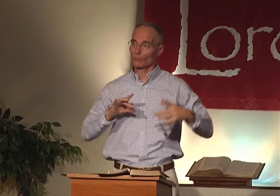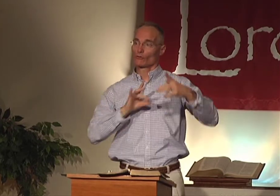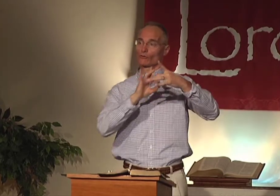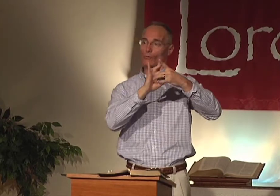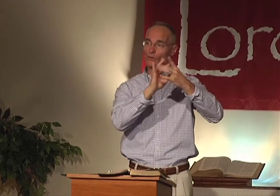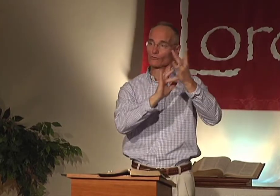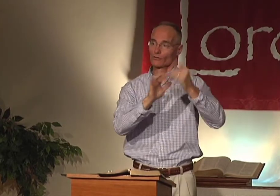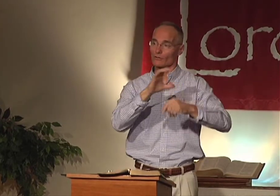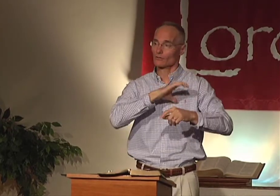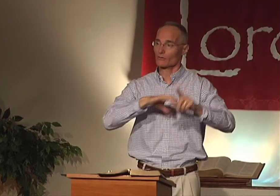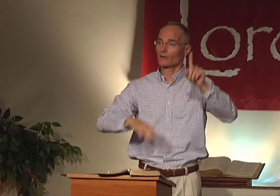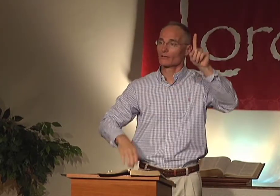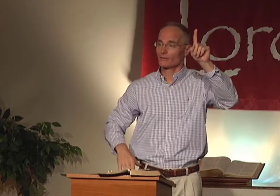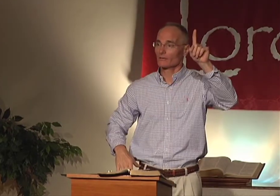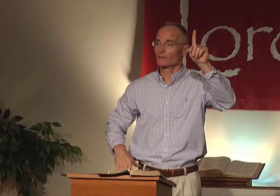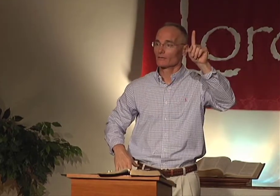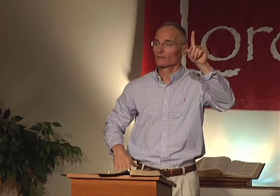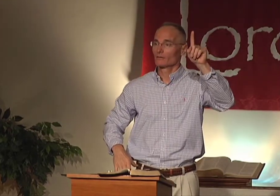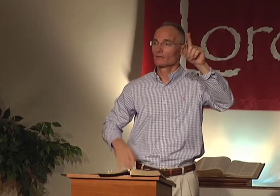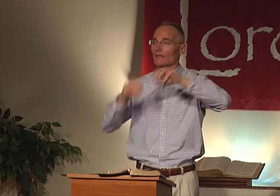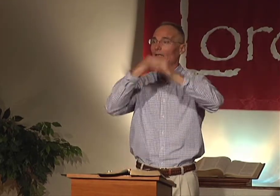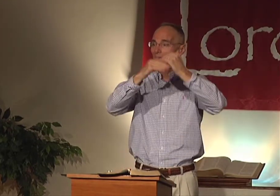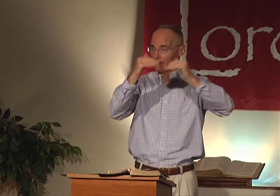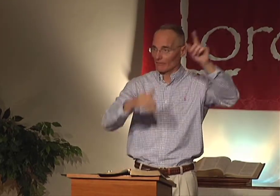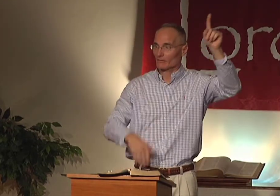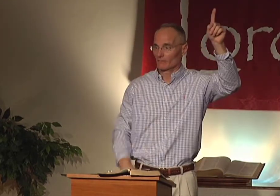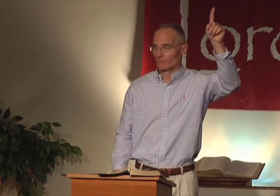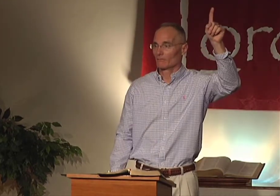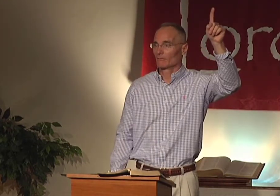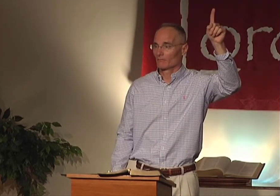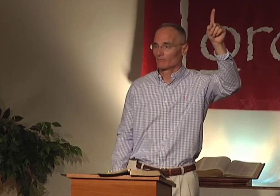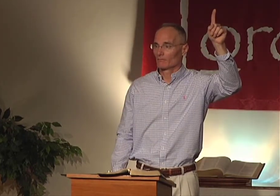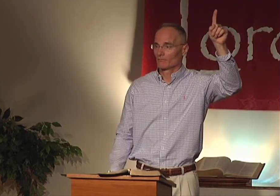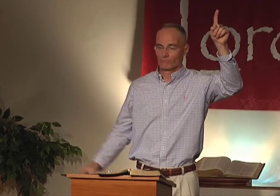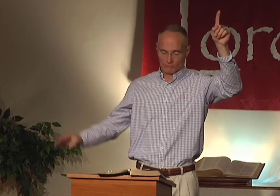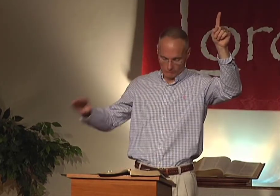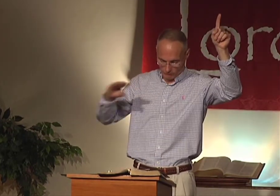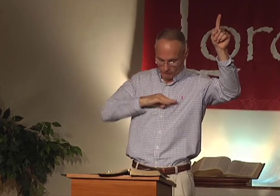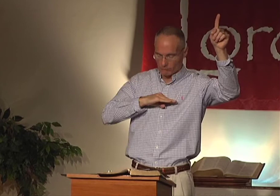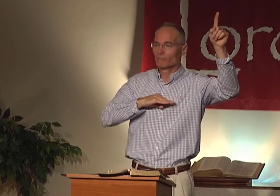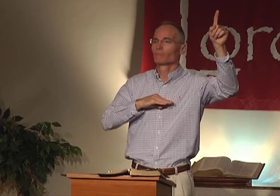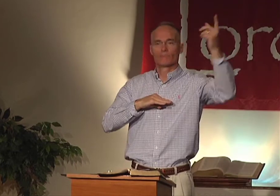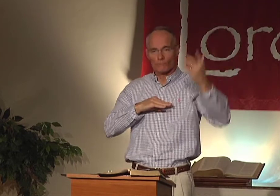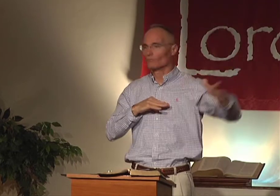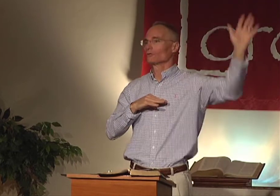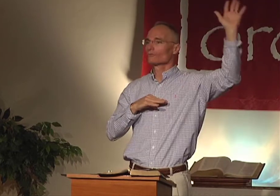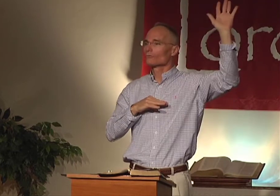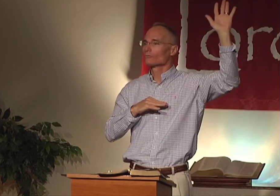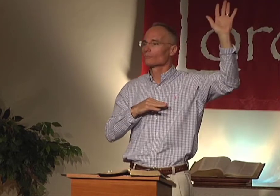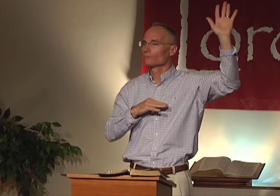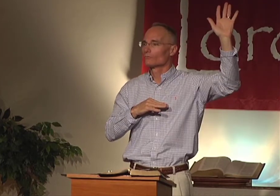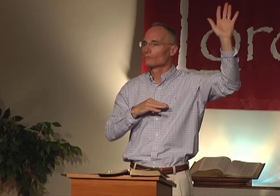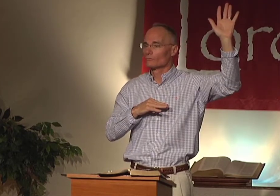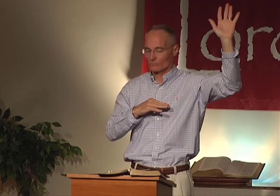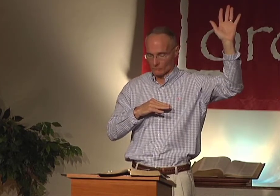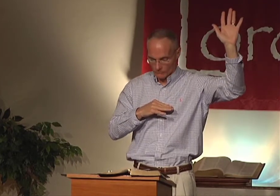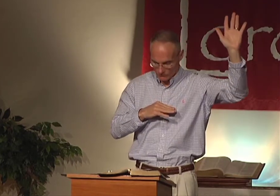One day, and that is when we join Jesus Christ in heaven. Then we will be satisfied, and it will be